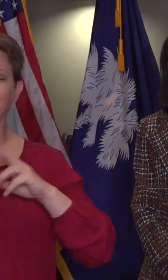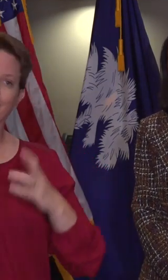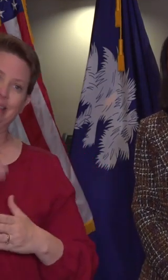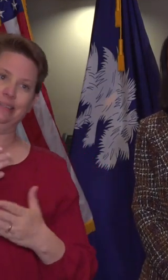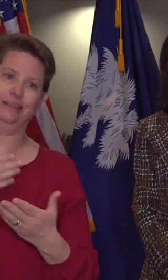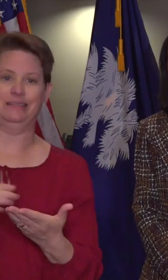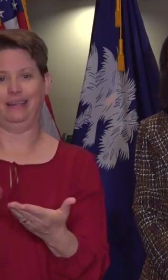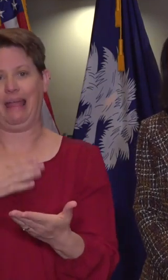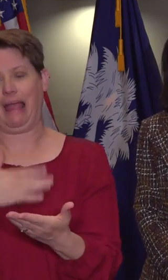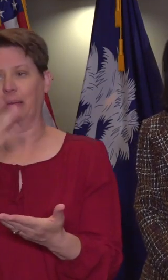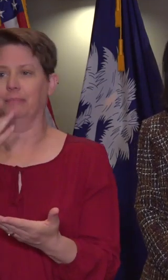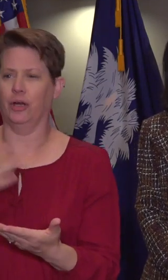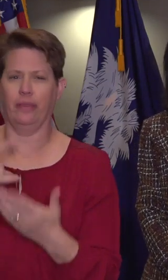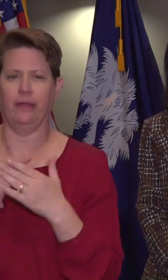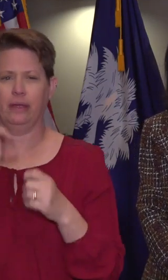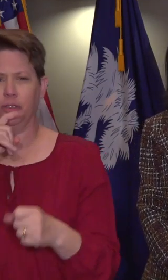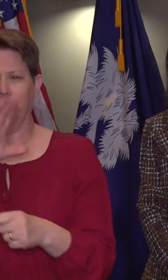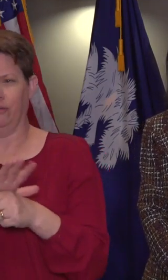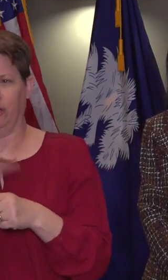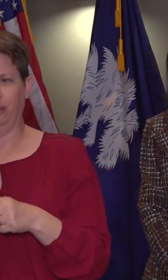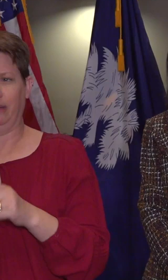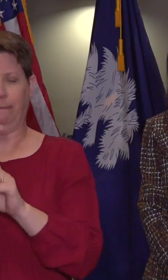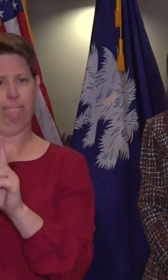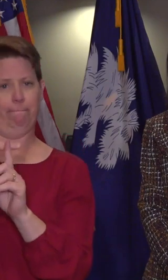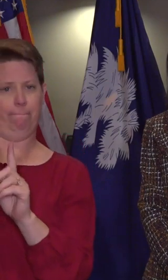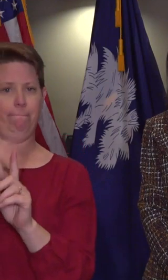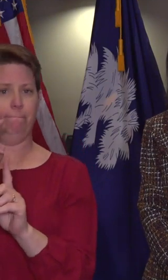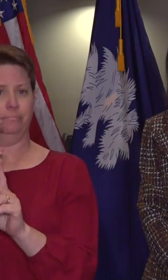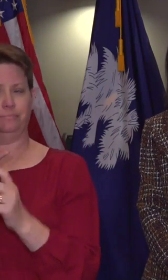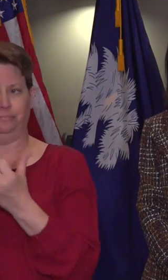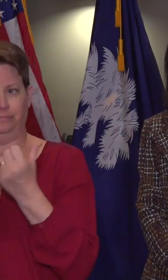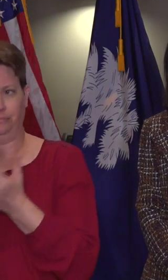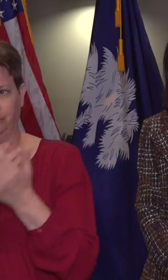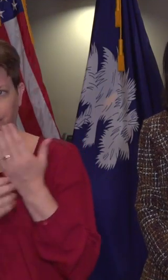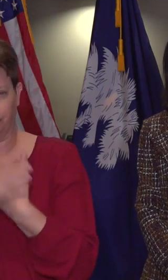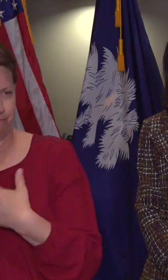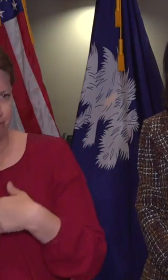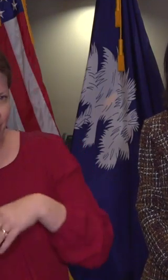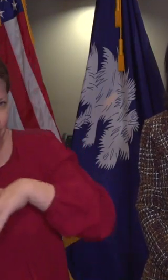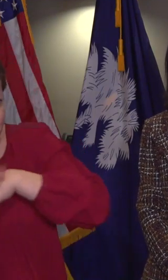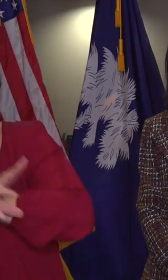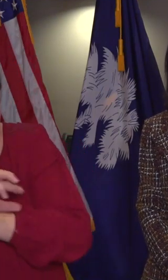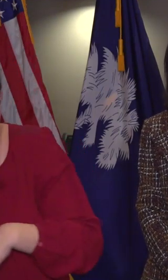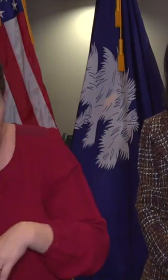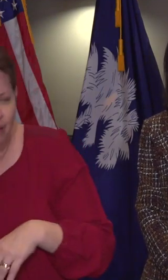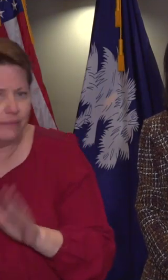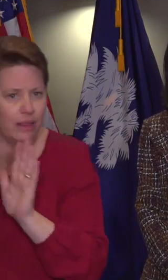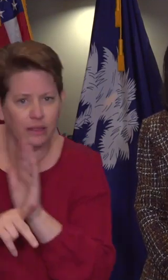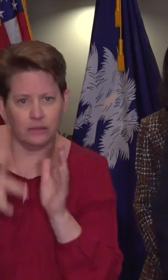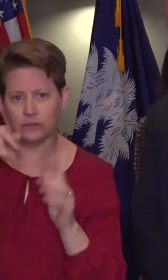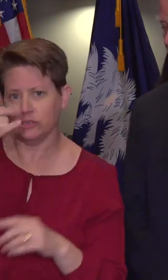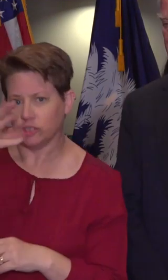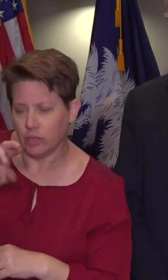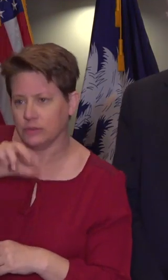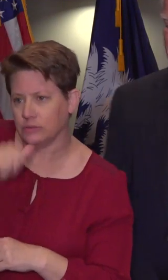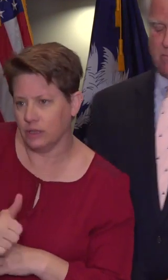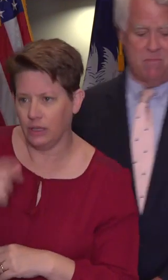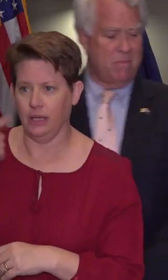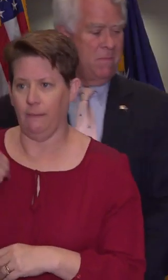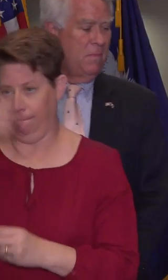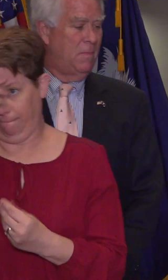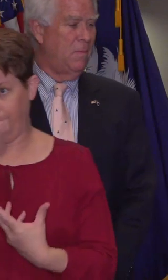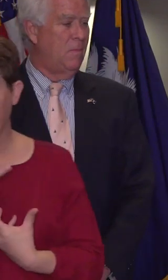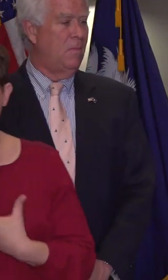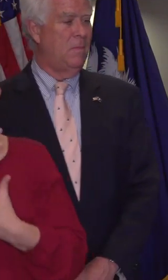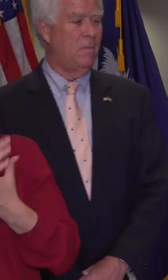and everything. Can you just confirm whether or not the temperature of the water that you wash your hands in affects whether or not it kills germs successfully? Because we've been told